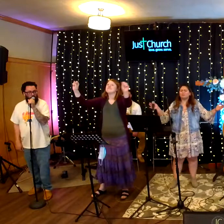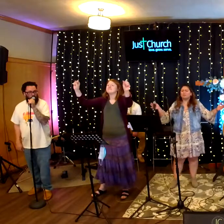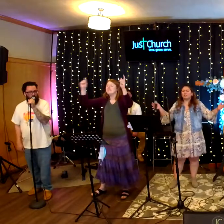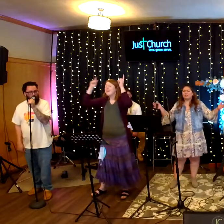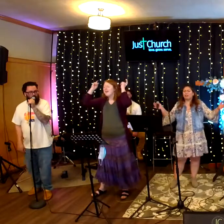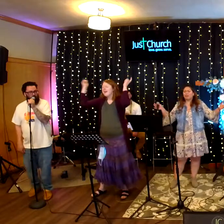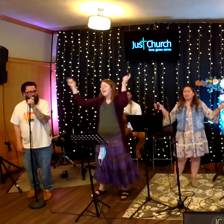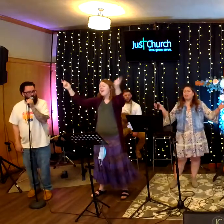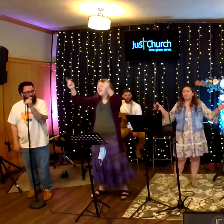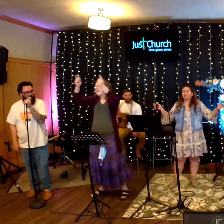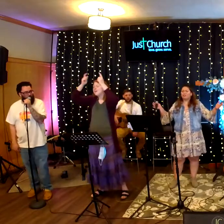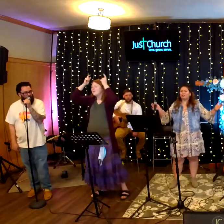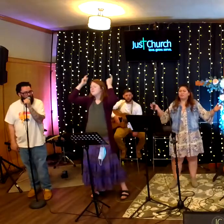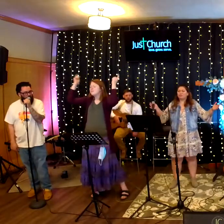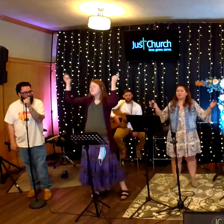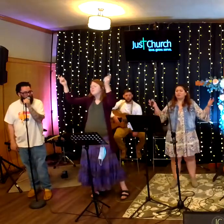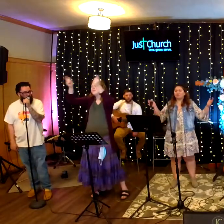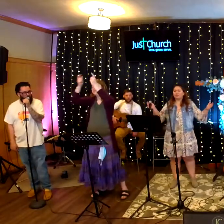freedom.